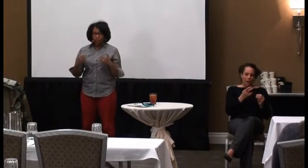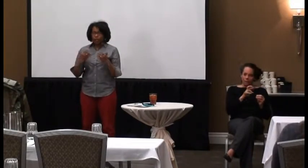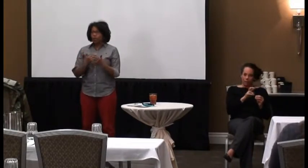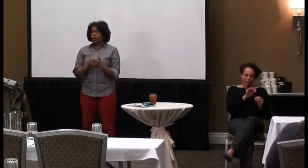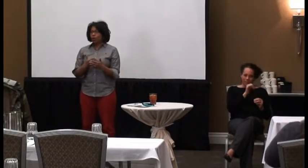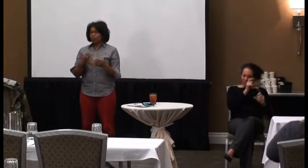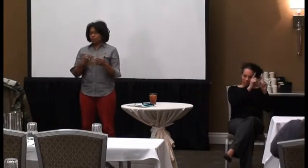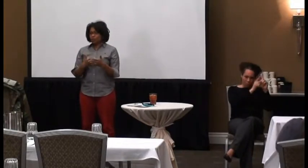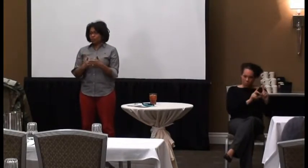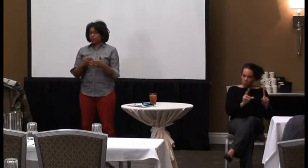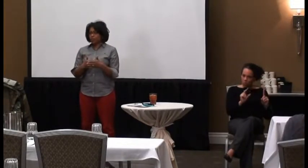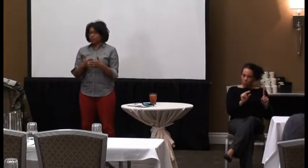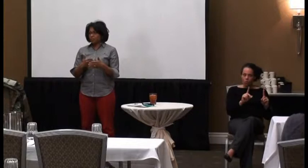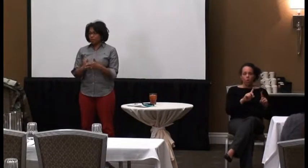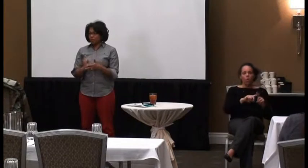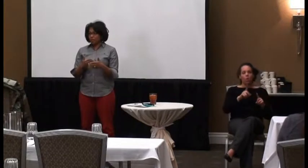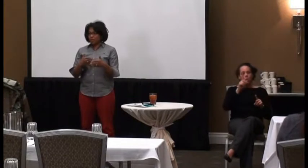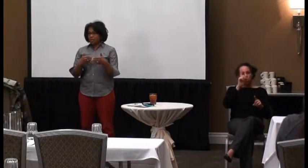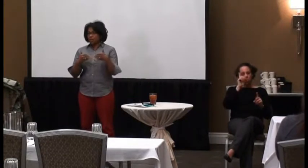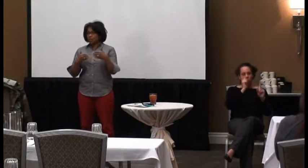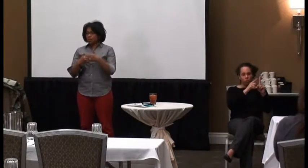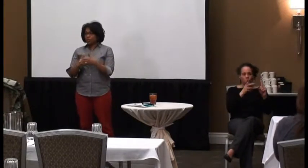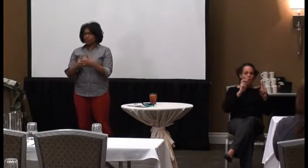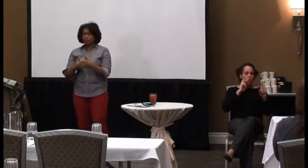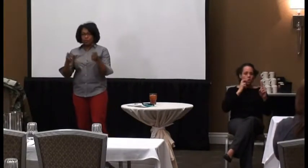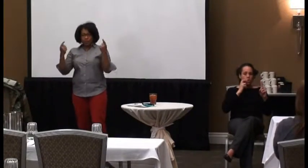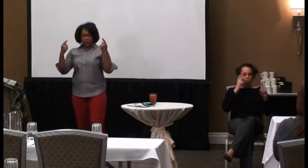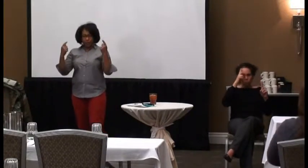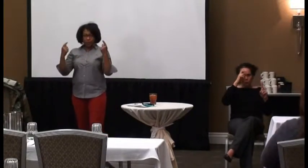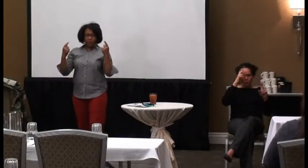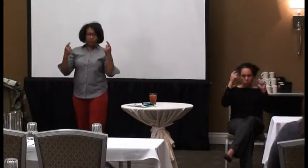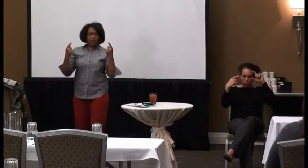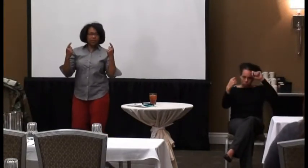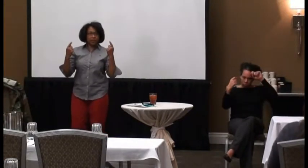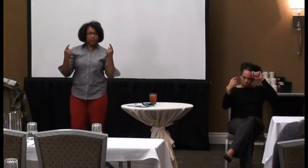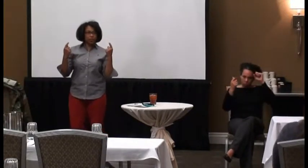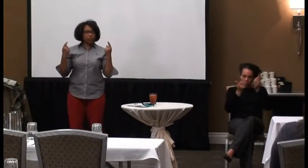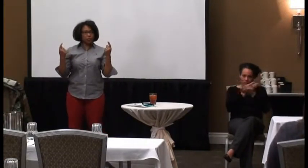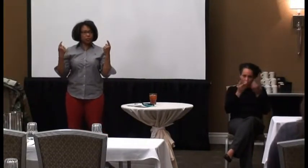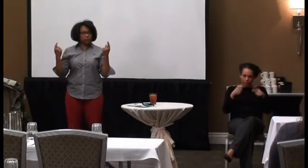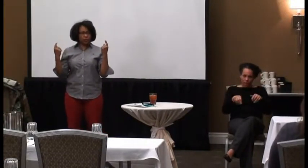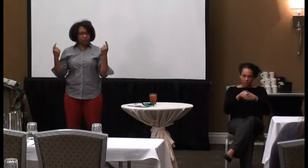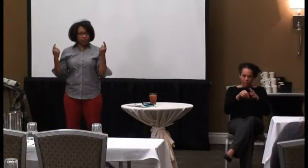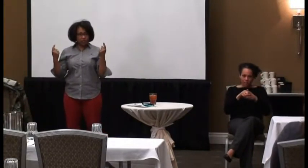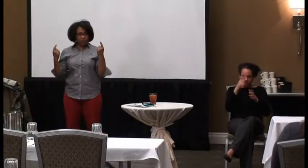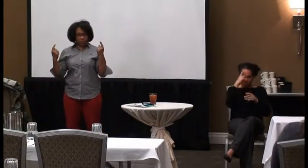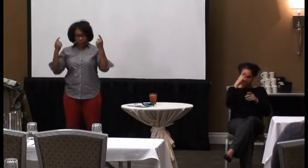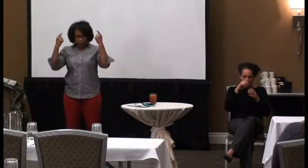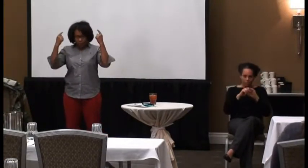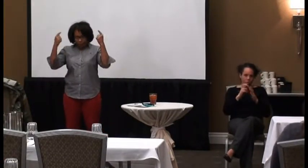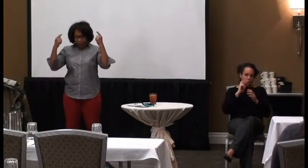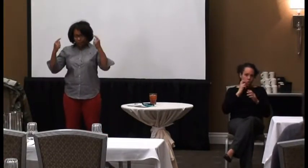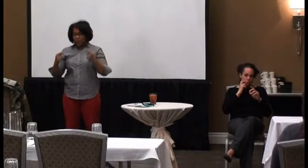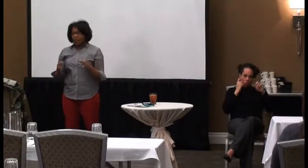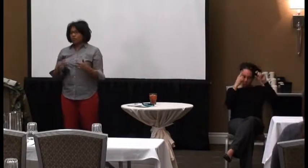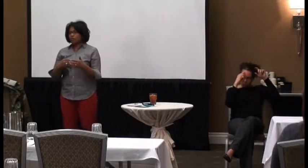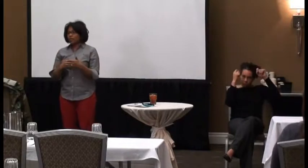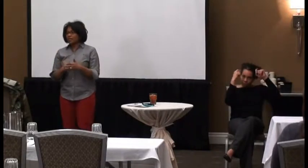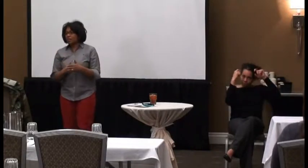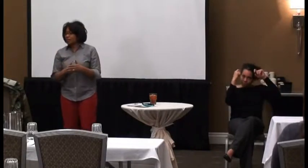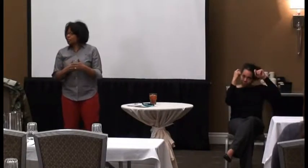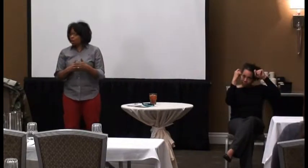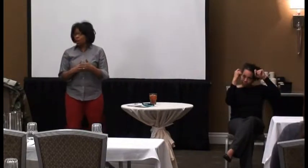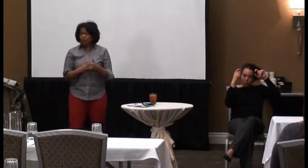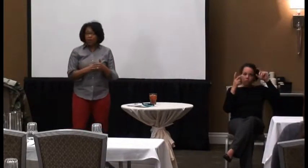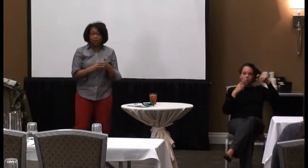goal. The goal is neurotransmission. Anything we do within the brain deals with the neurotransmitters that are up here. And so